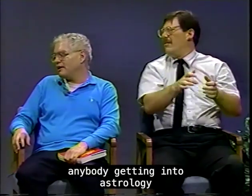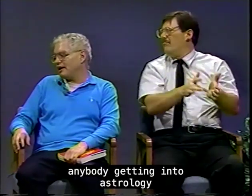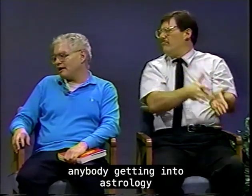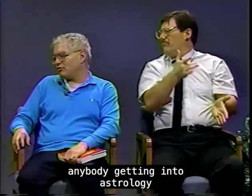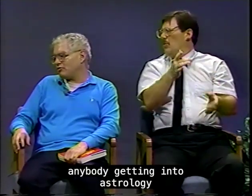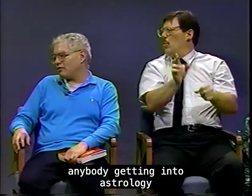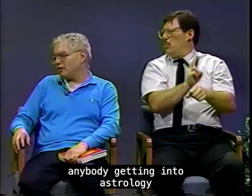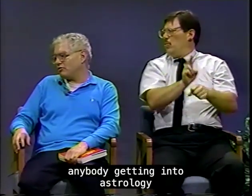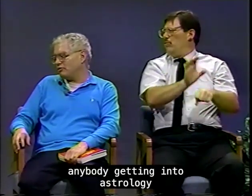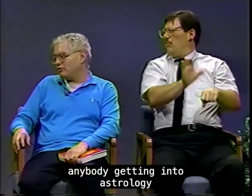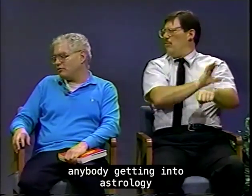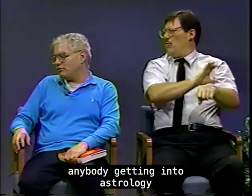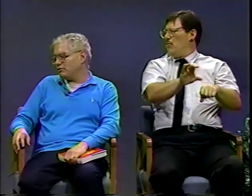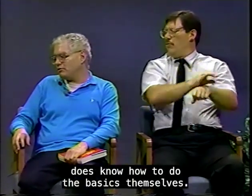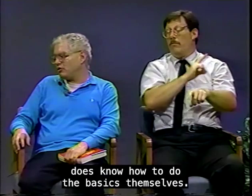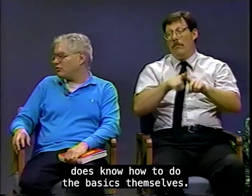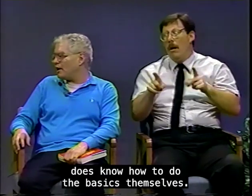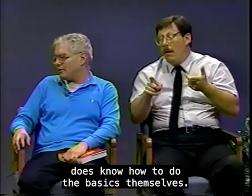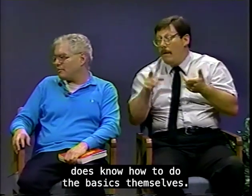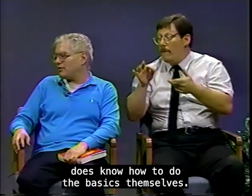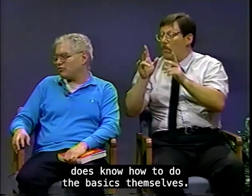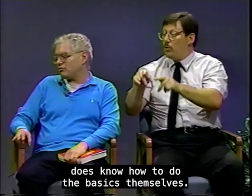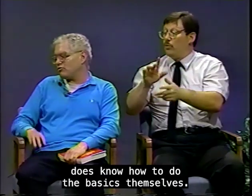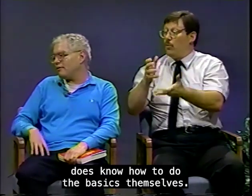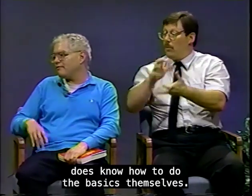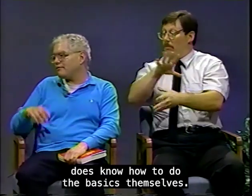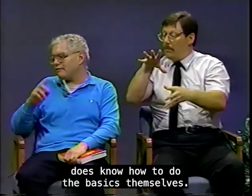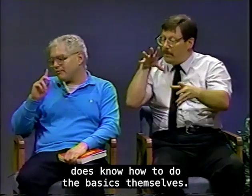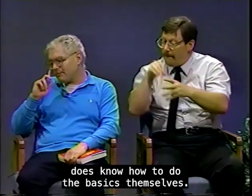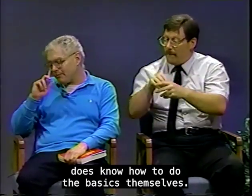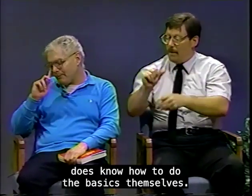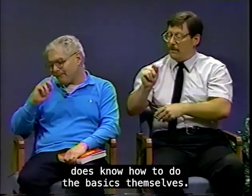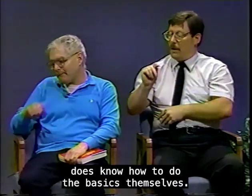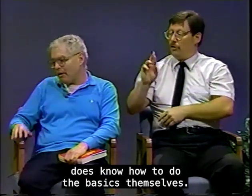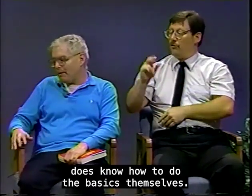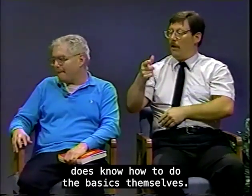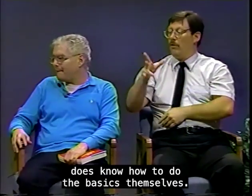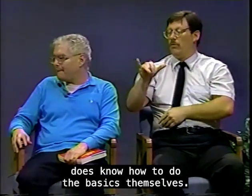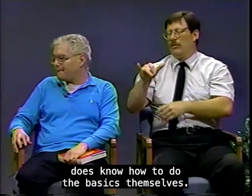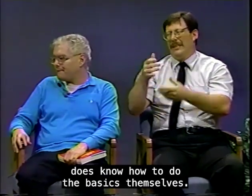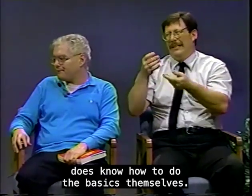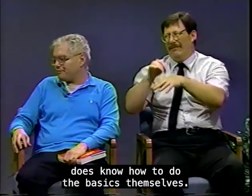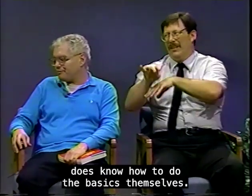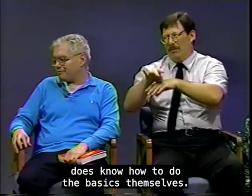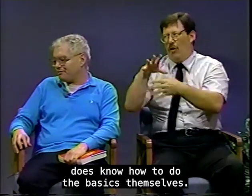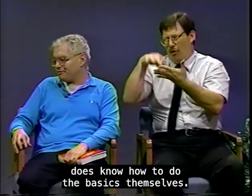anybody getting into astrology does know how to do the basics himself.